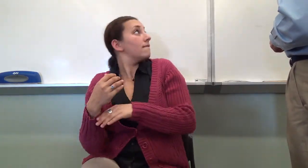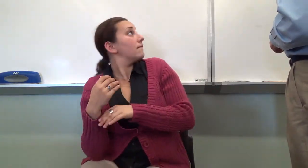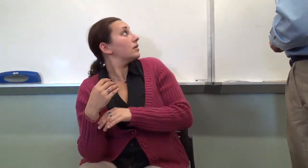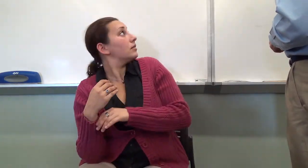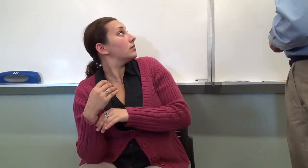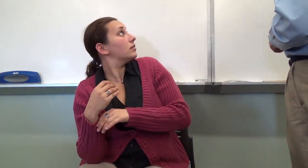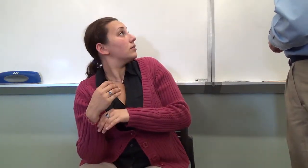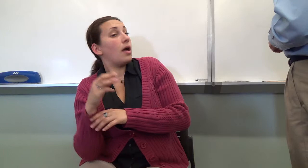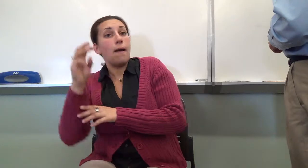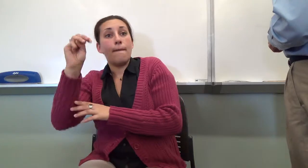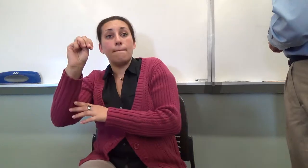measure.